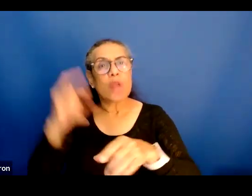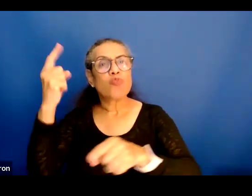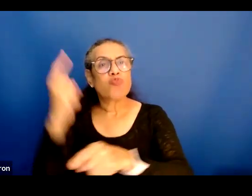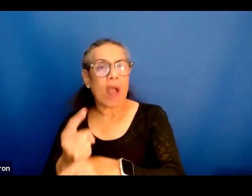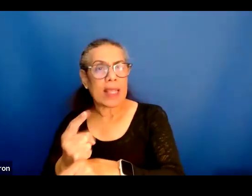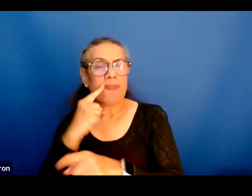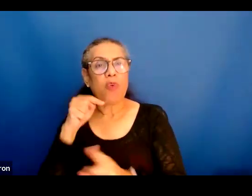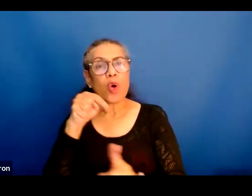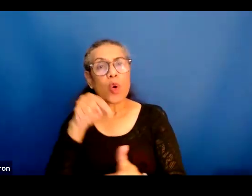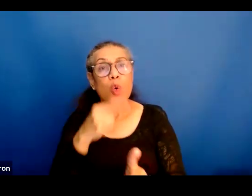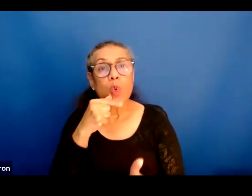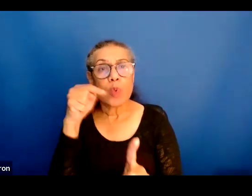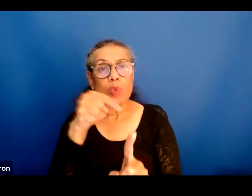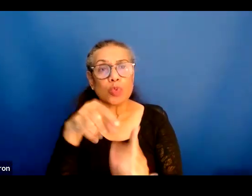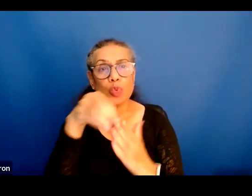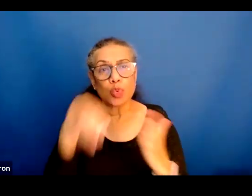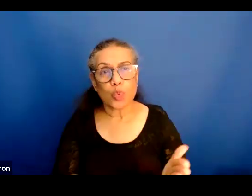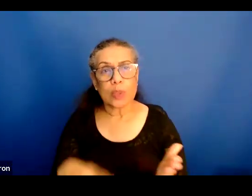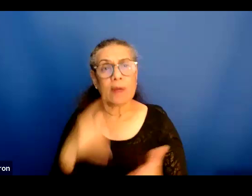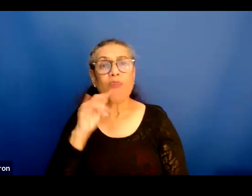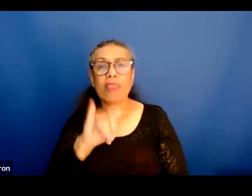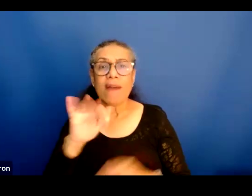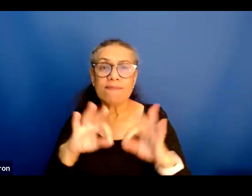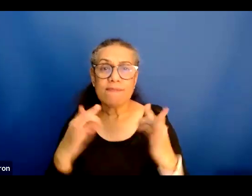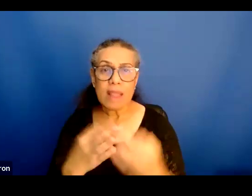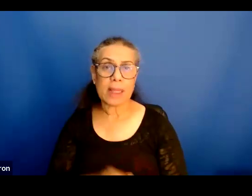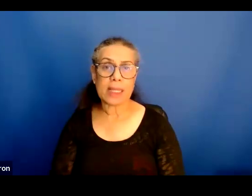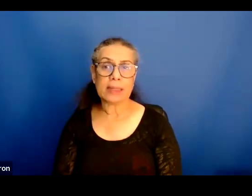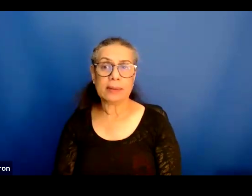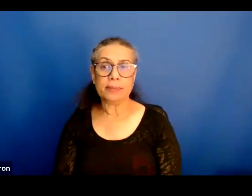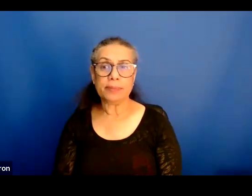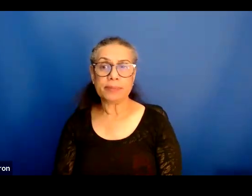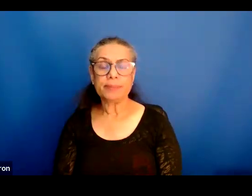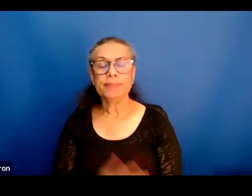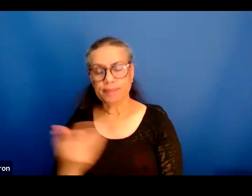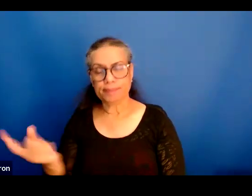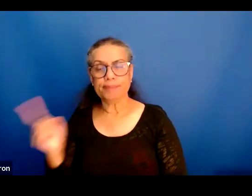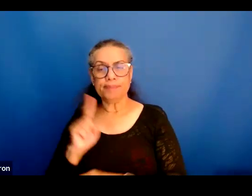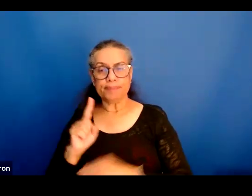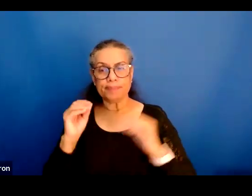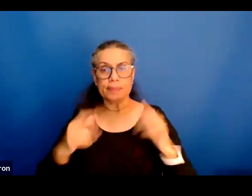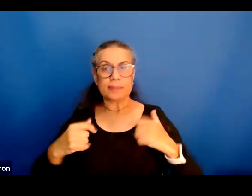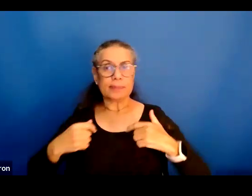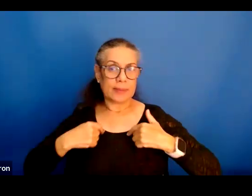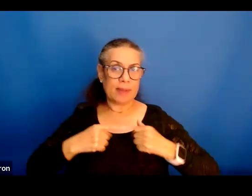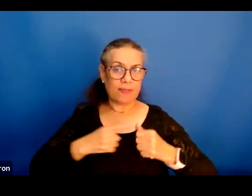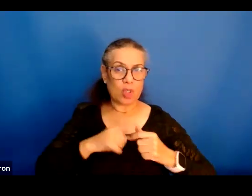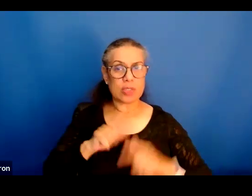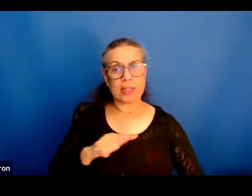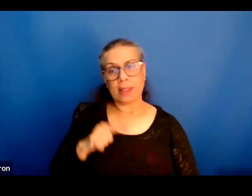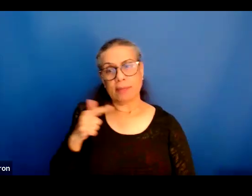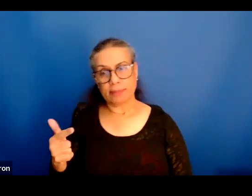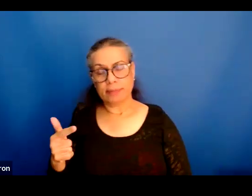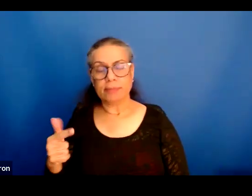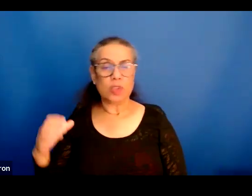for the students, for the family. So as my colleague, and I'll pass it on to my colleague,